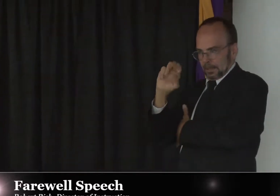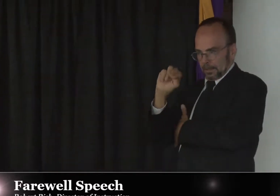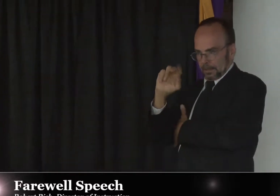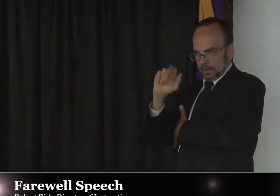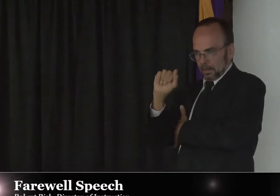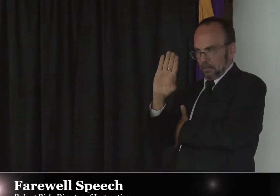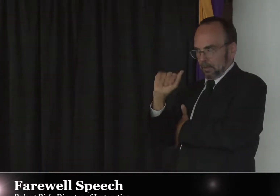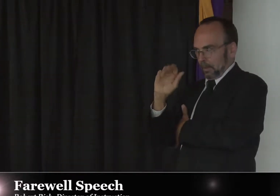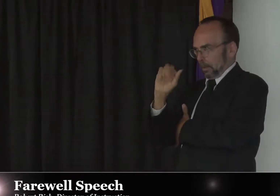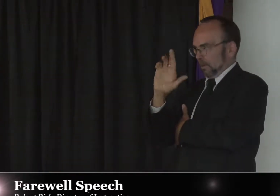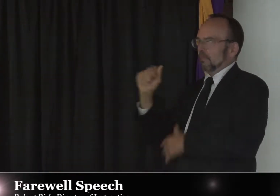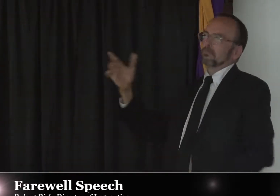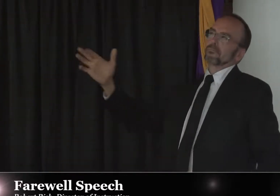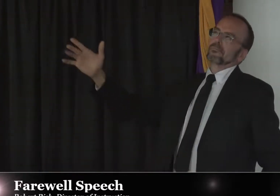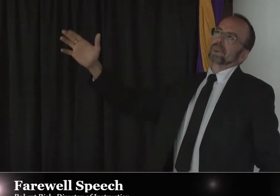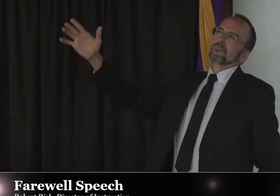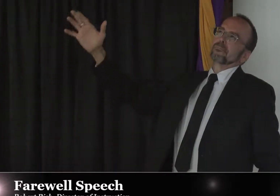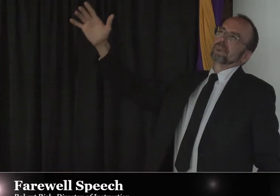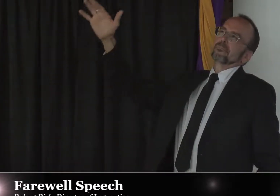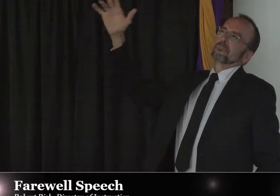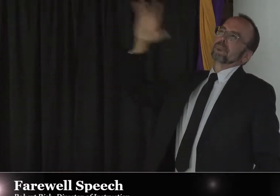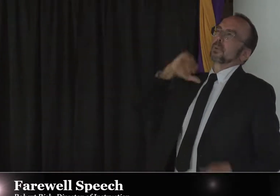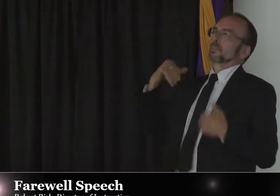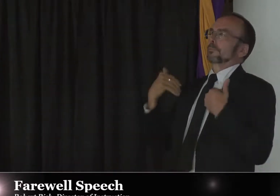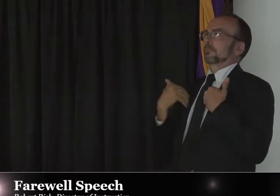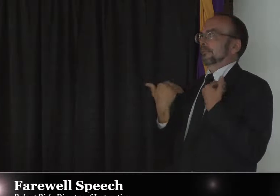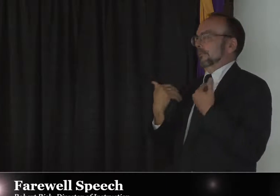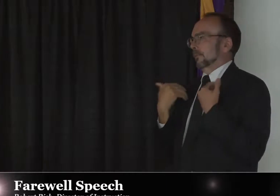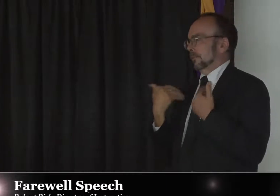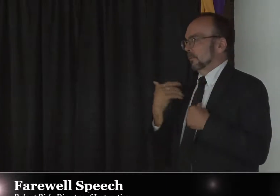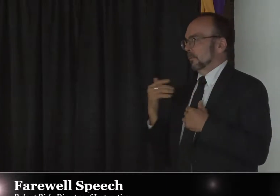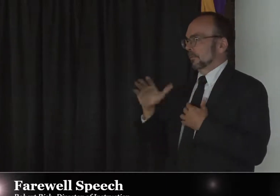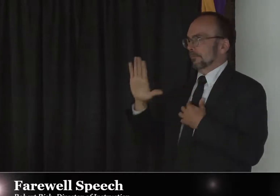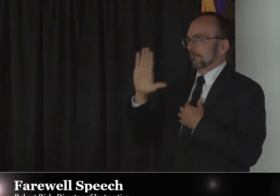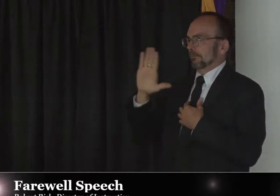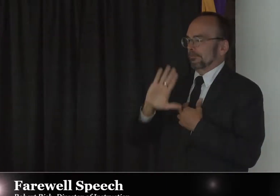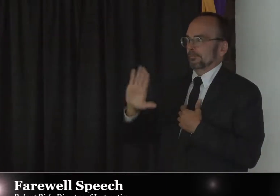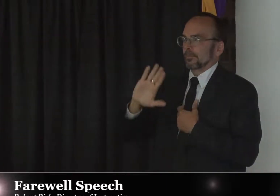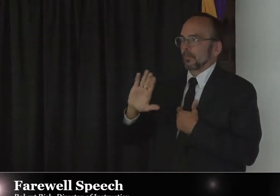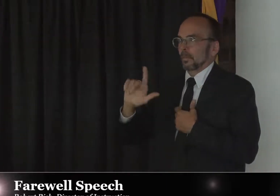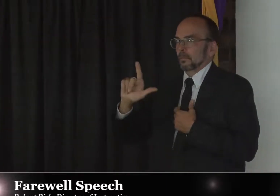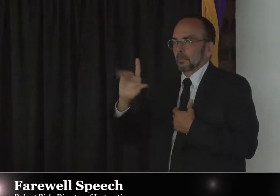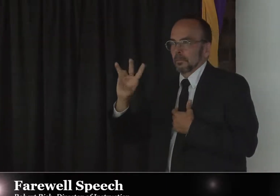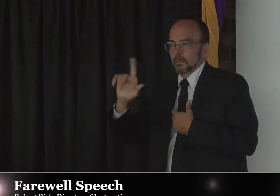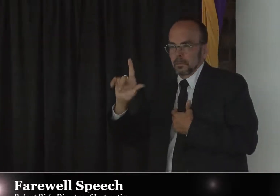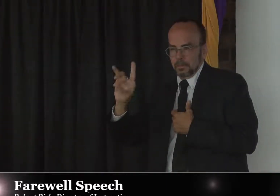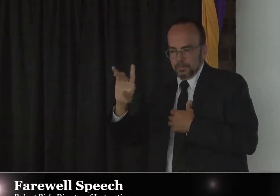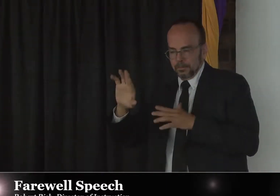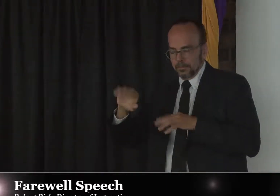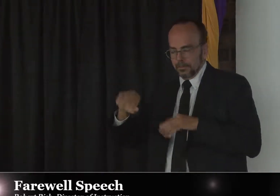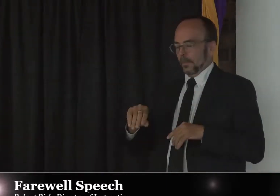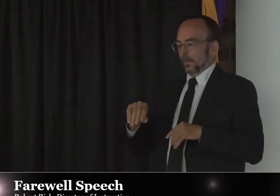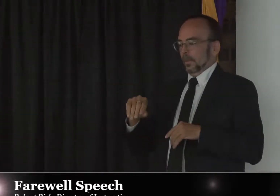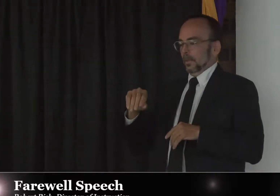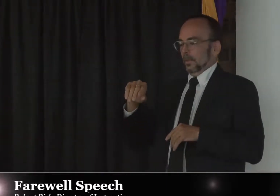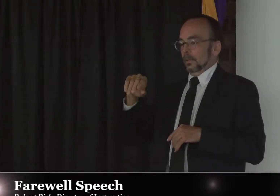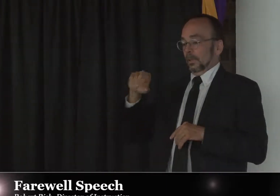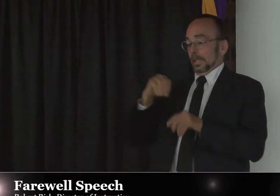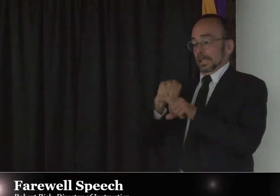concept, life is good. Long time ago, I was a young guy, about 26 or